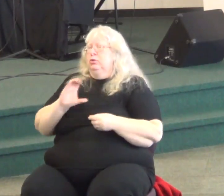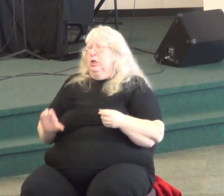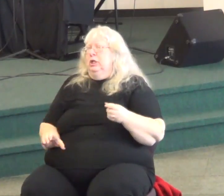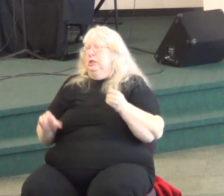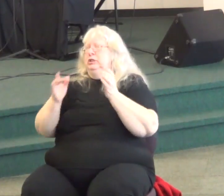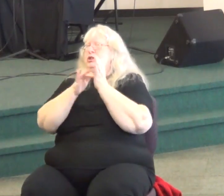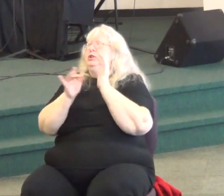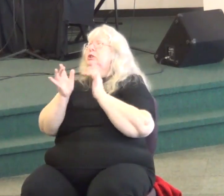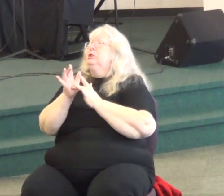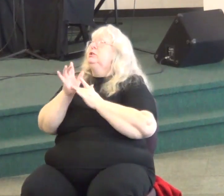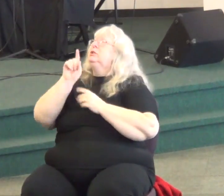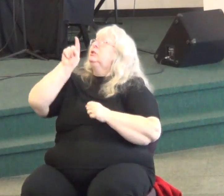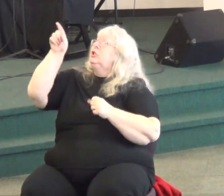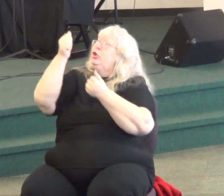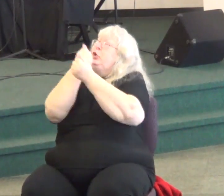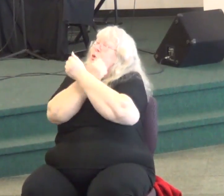all your heart.